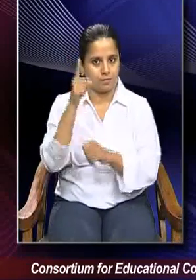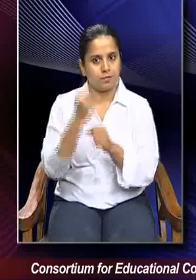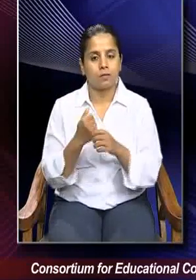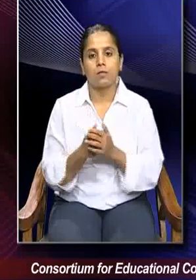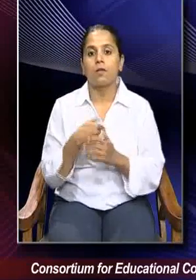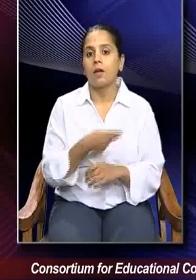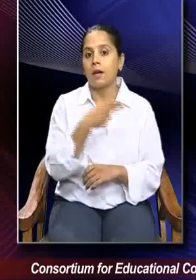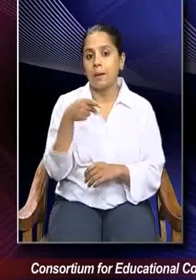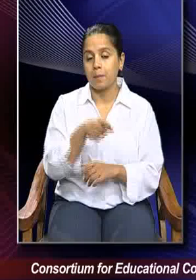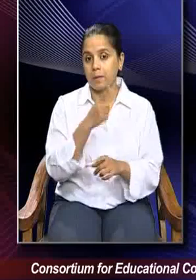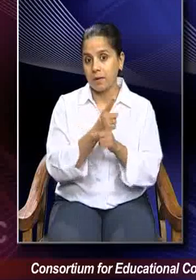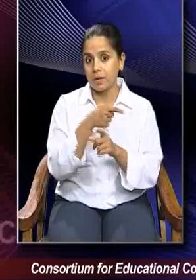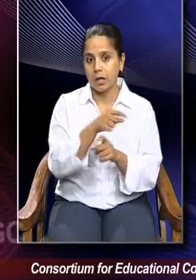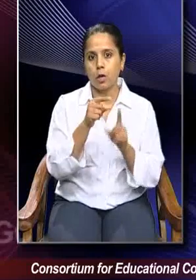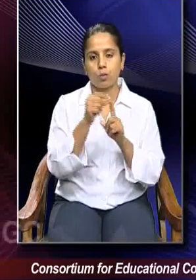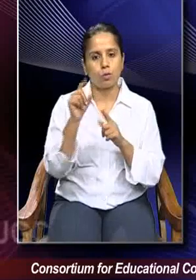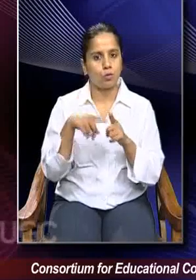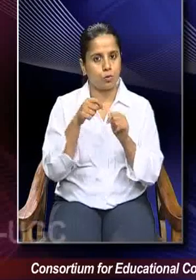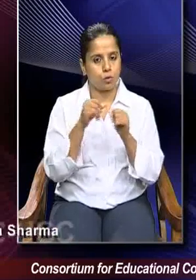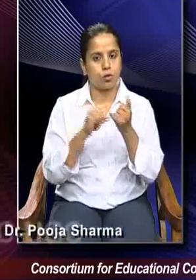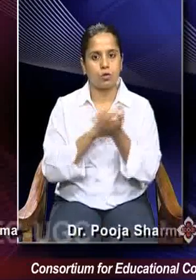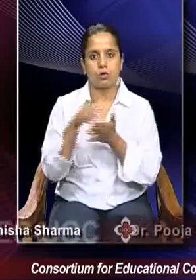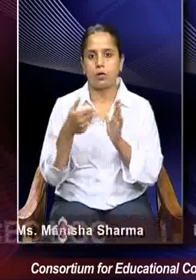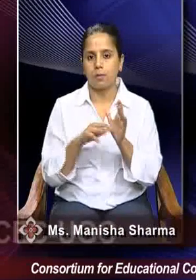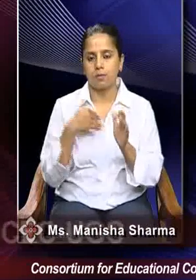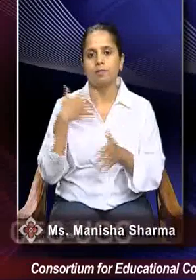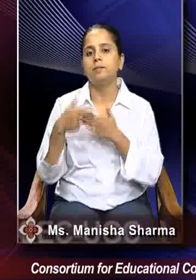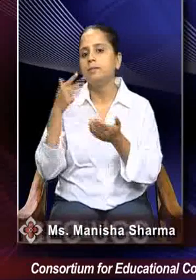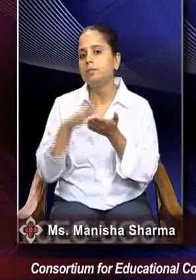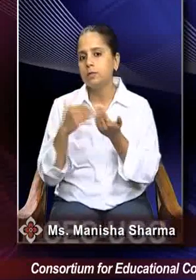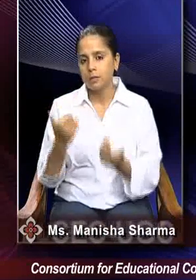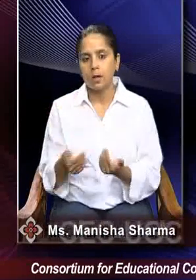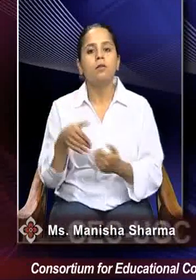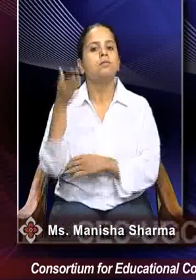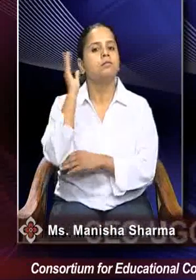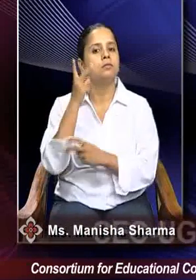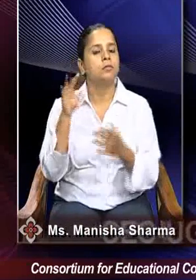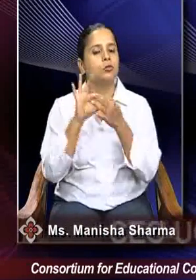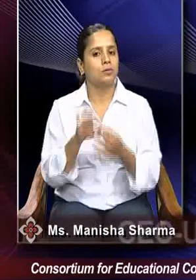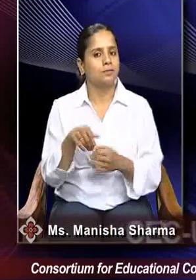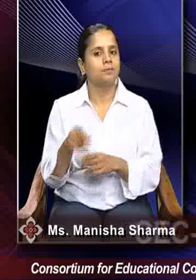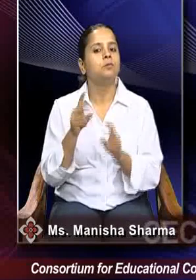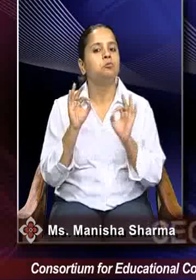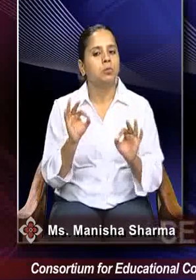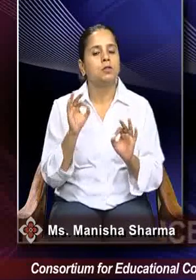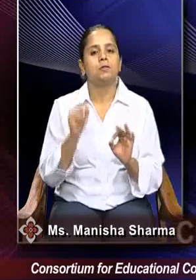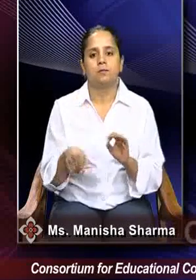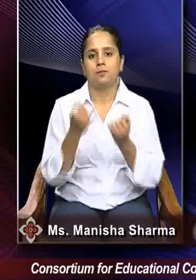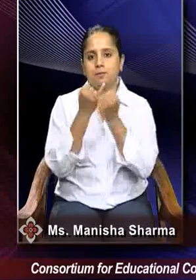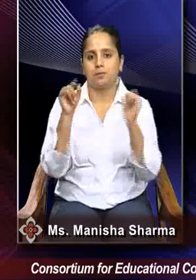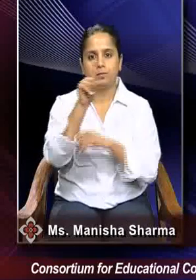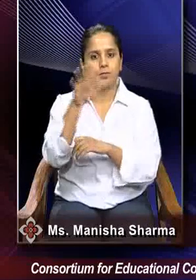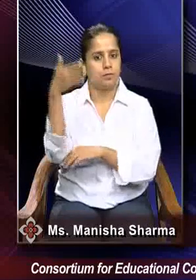my co-presenter Manisha Sharma. Welcome you to the special lecture on Independence Day,